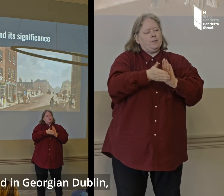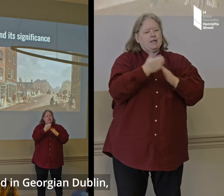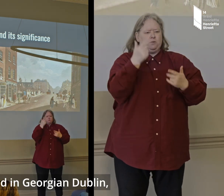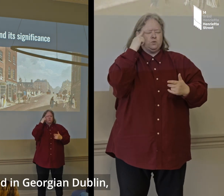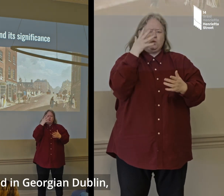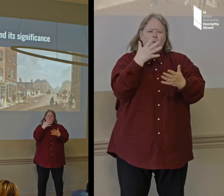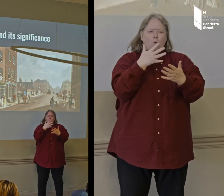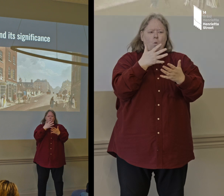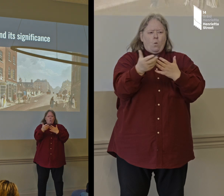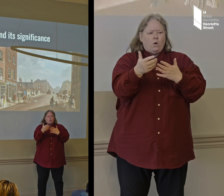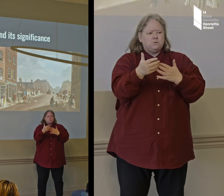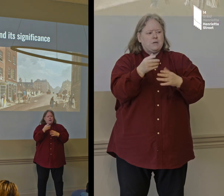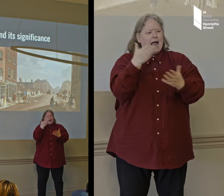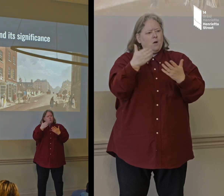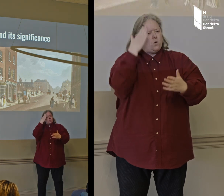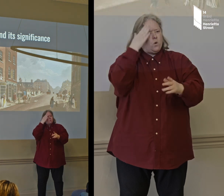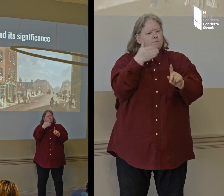And in Georgian Dublin,